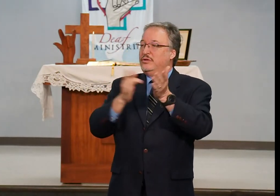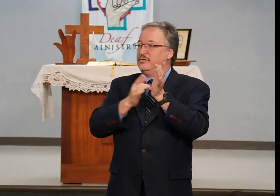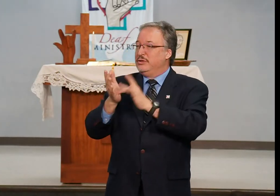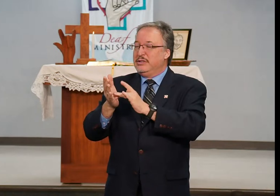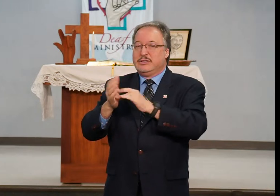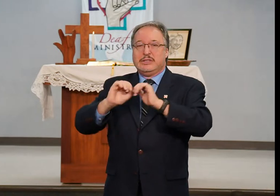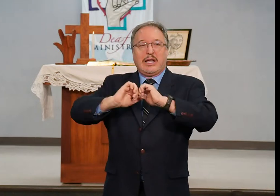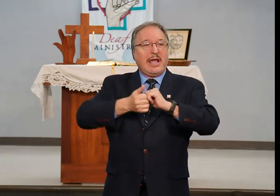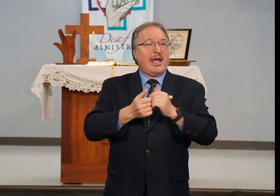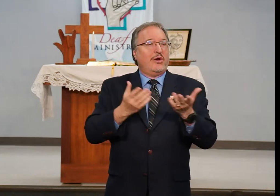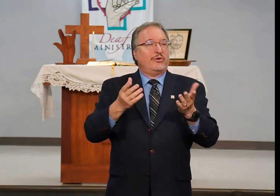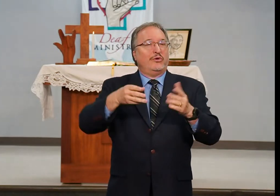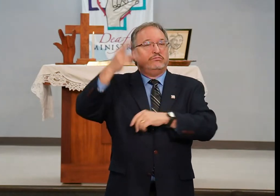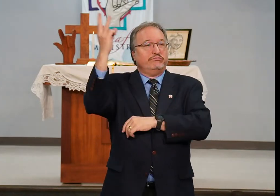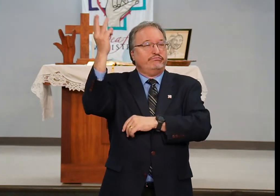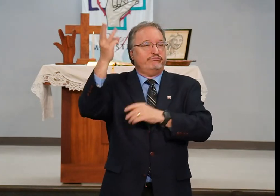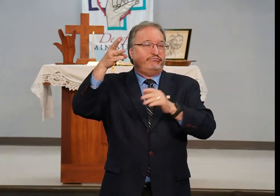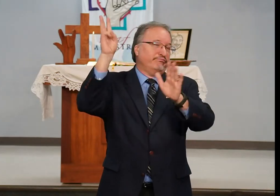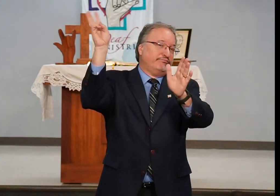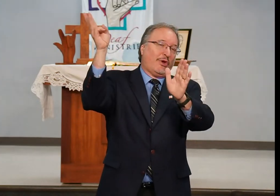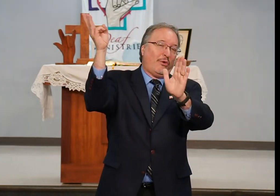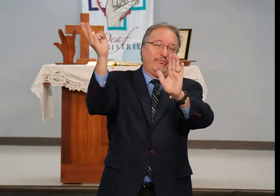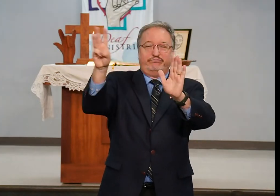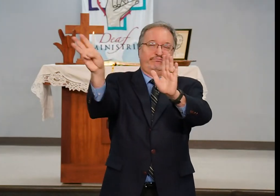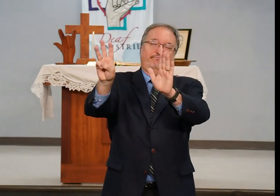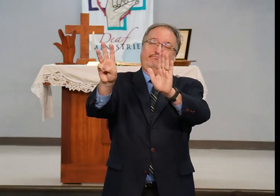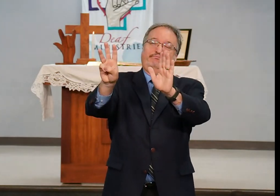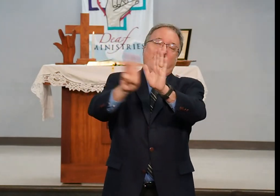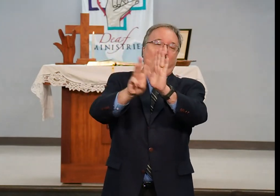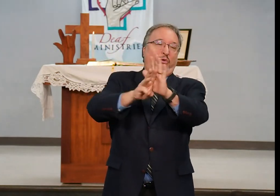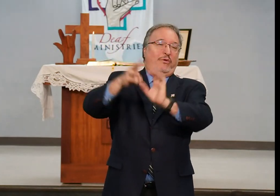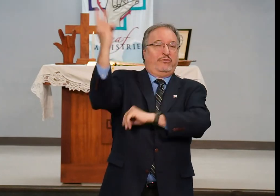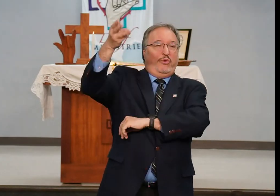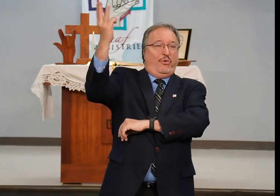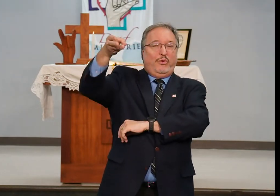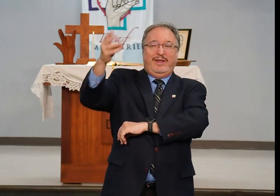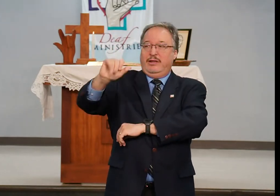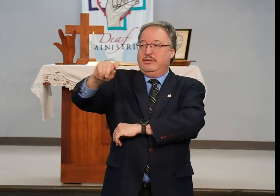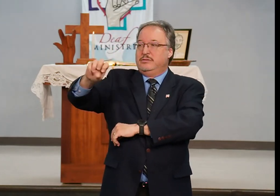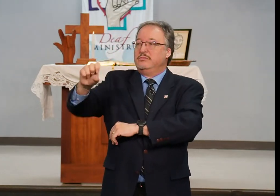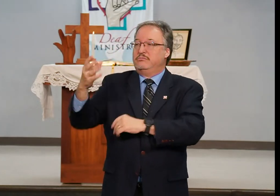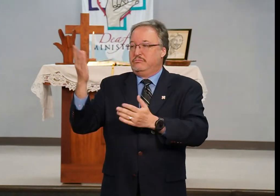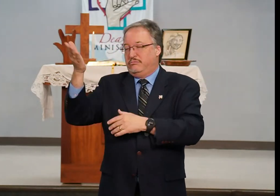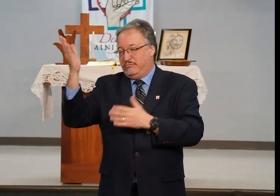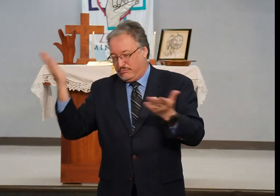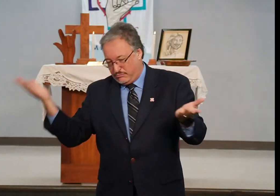fly in, the time they gave up to fly in, to serve, to provide